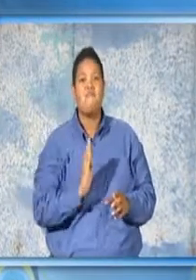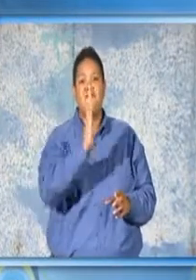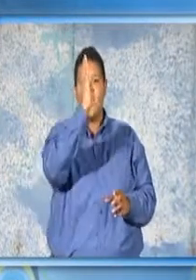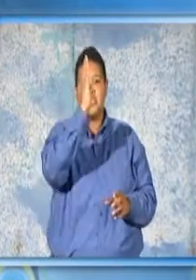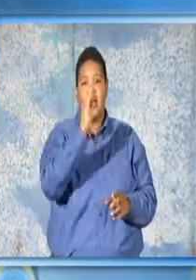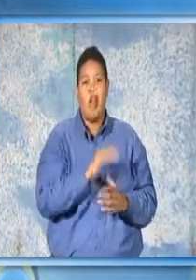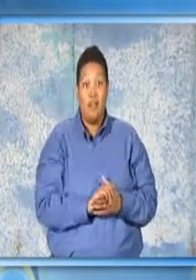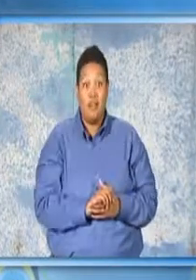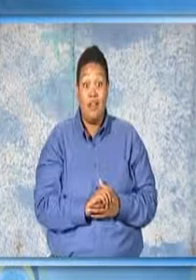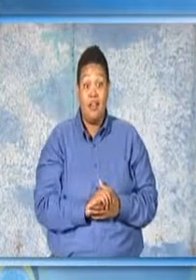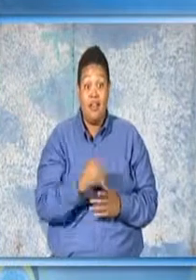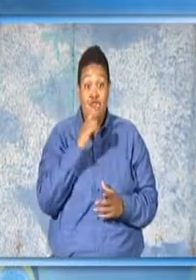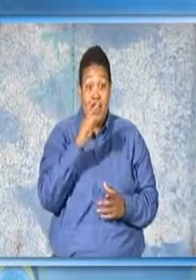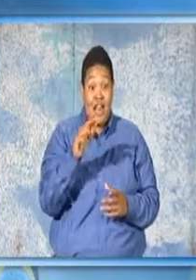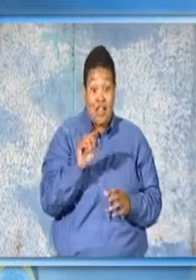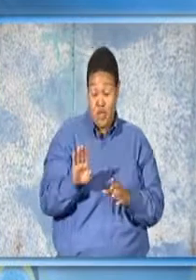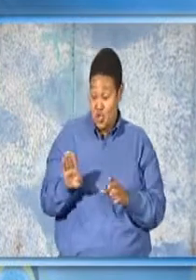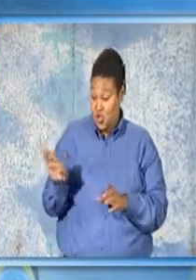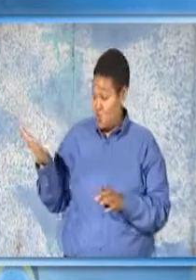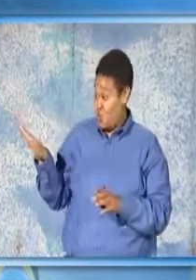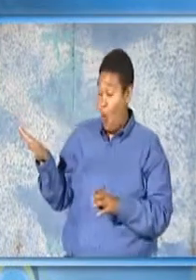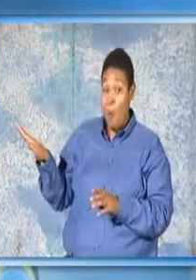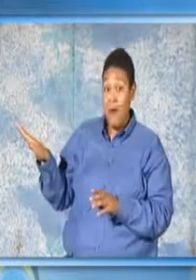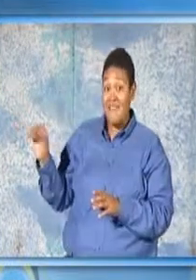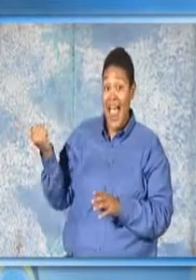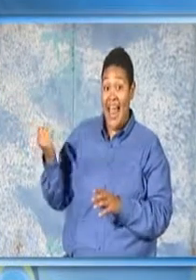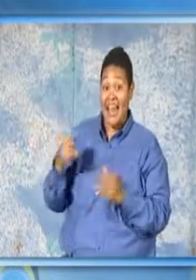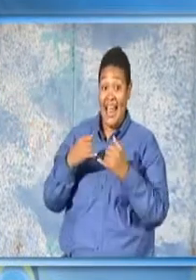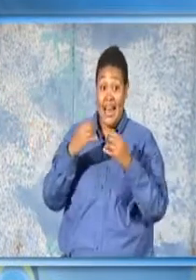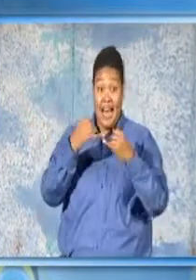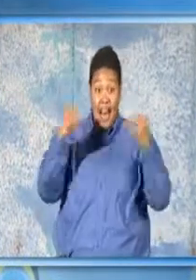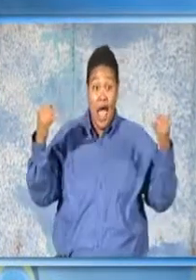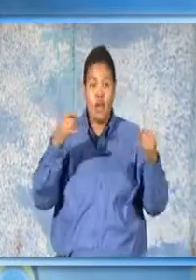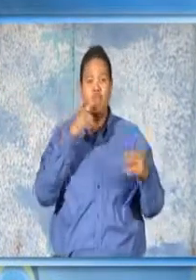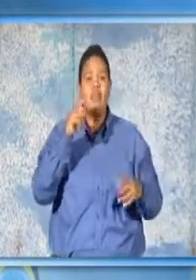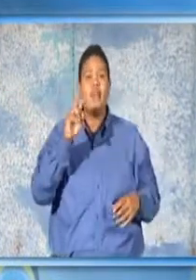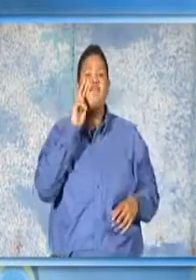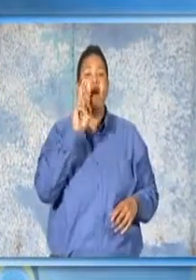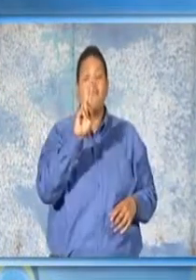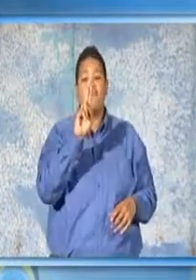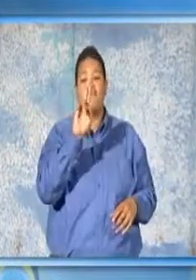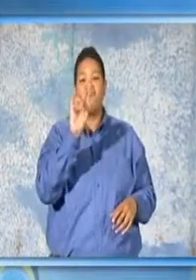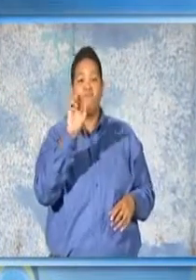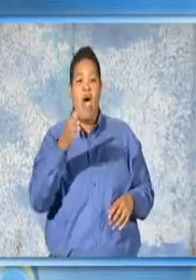The gradient or slope of any line is the ratio of the rise to the run of a line.